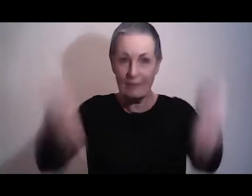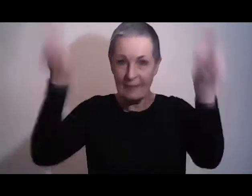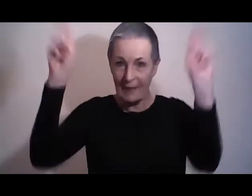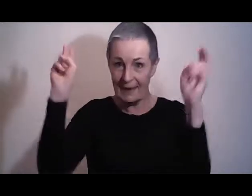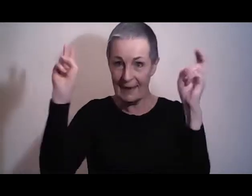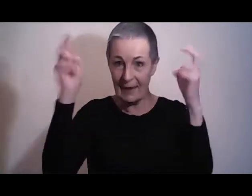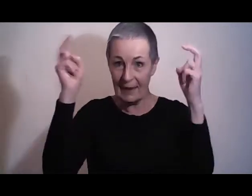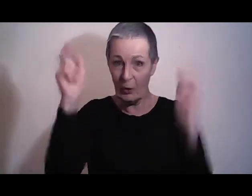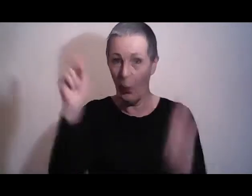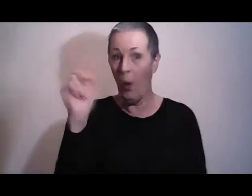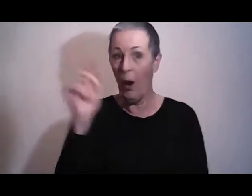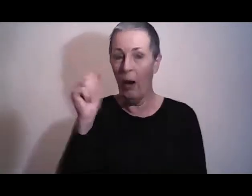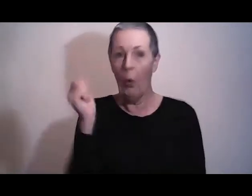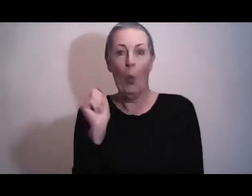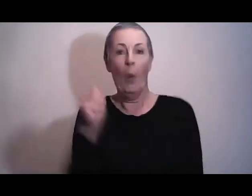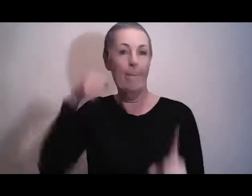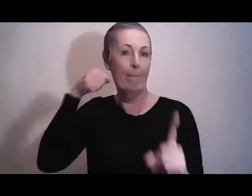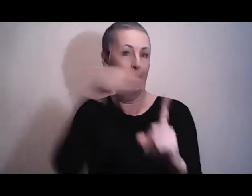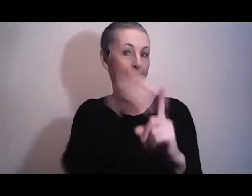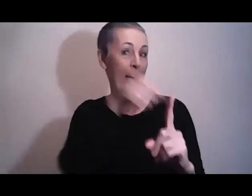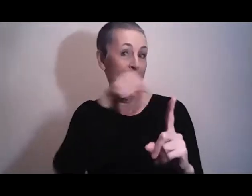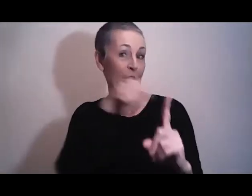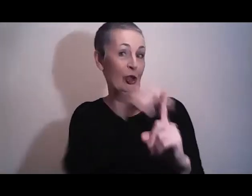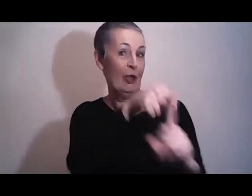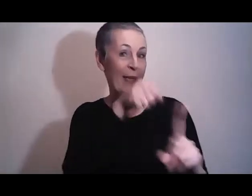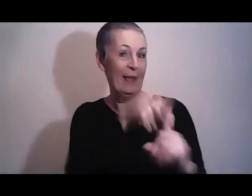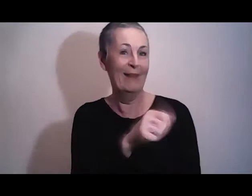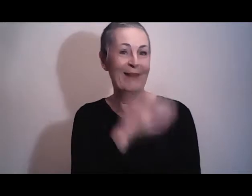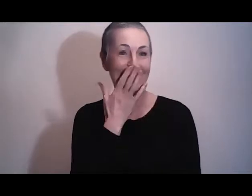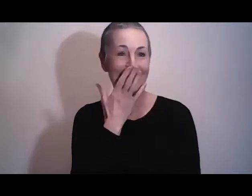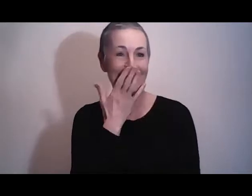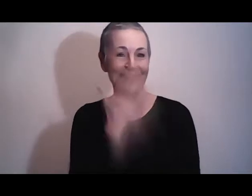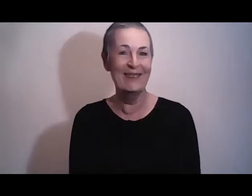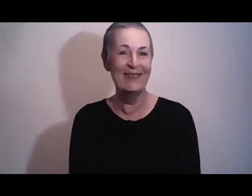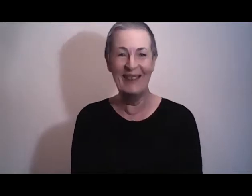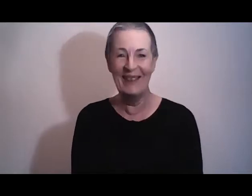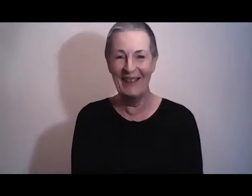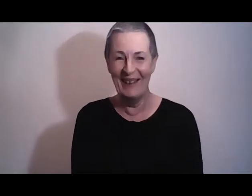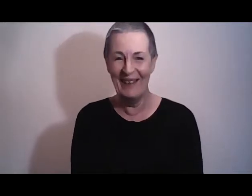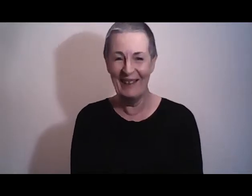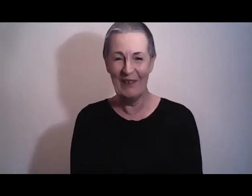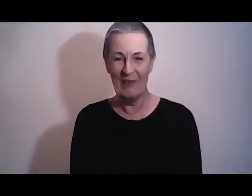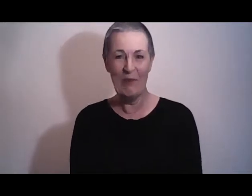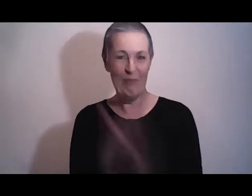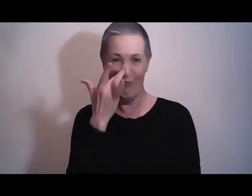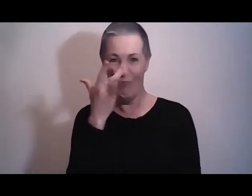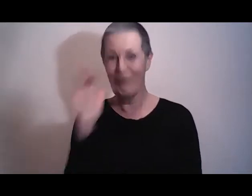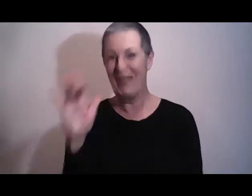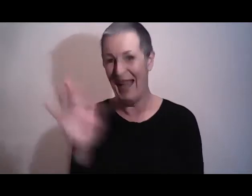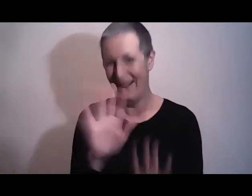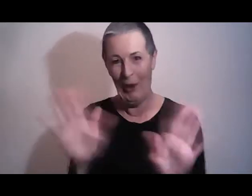punching. So if you've got somebody you don't like, you can just pretend that you're punching them. No, I didn't mean